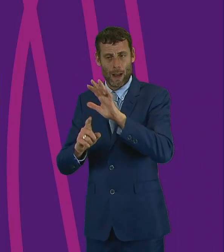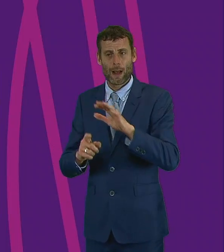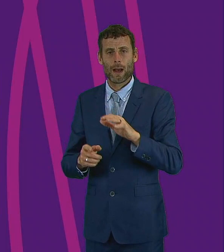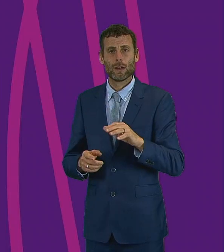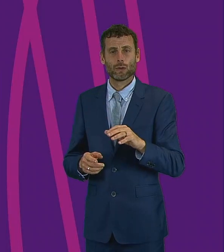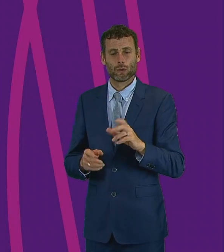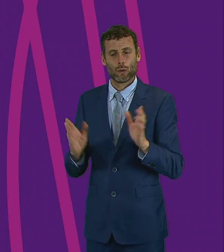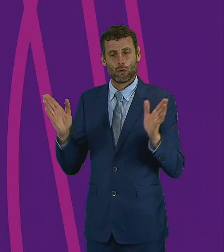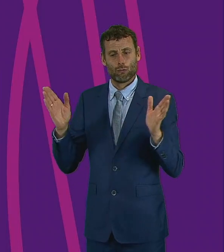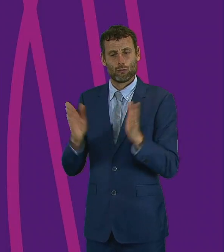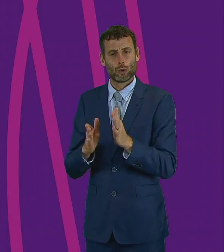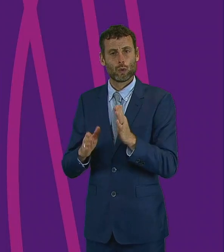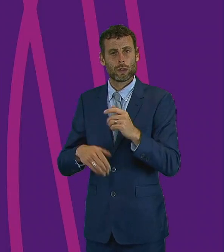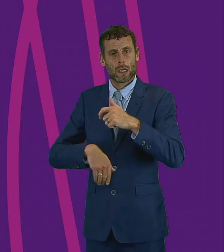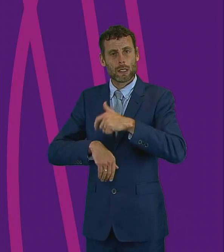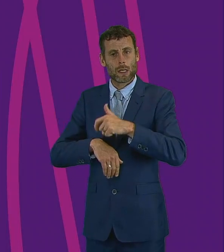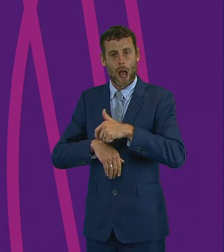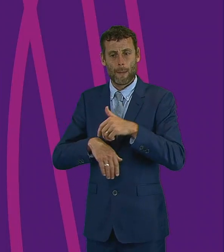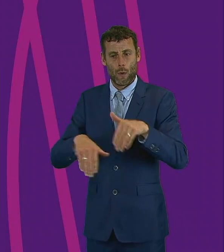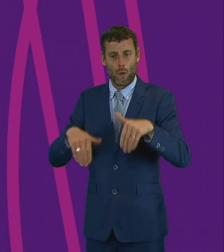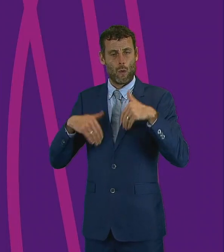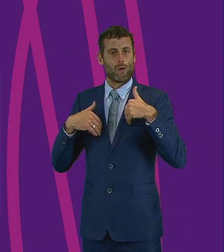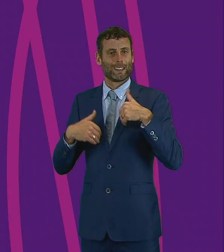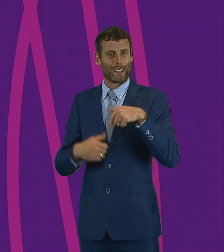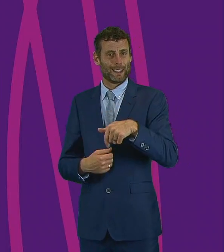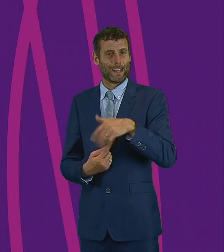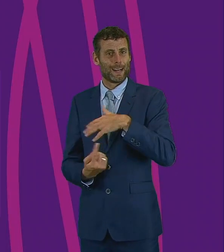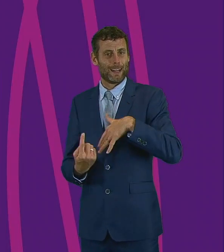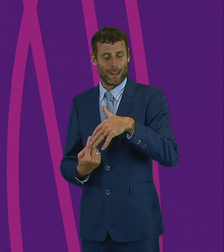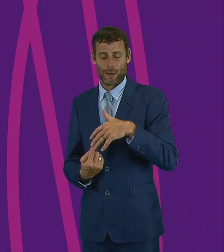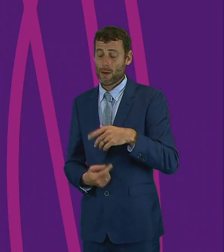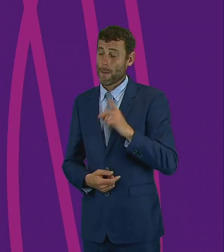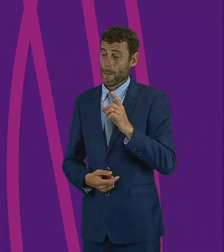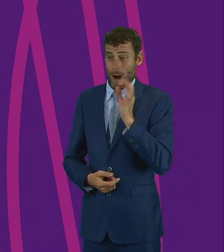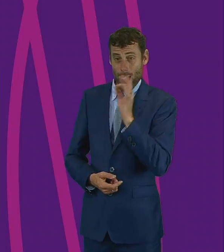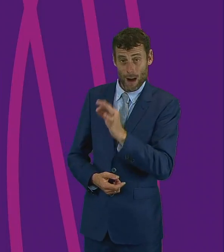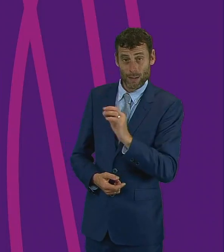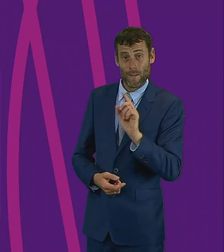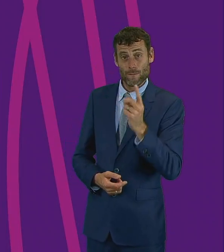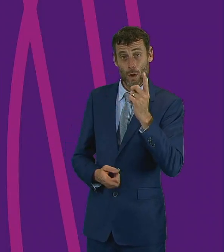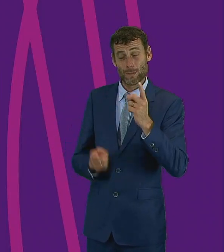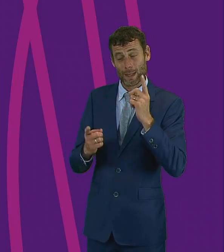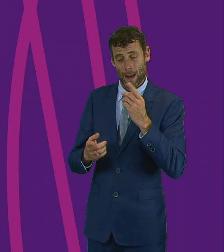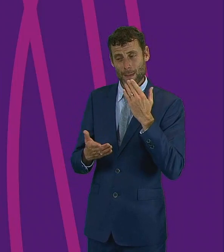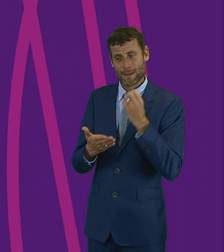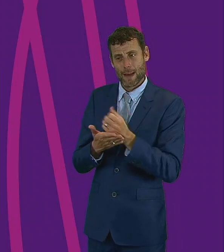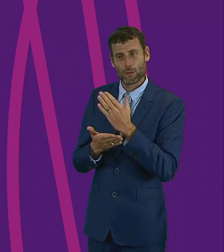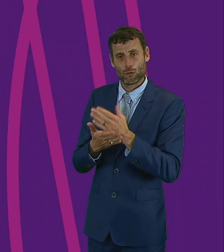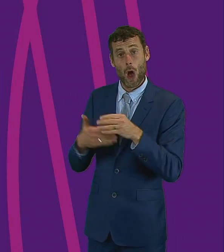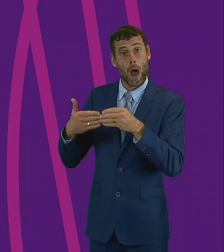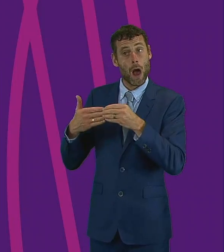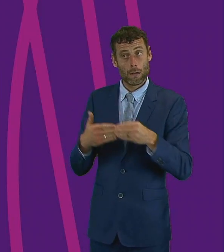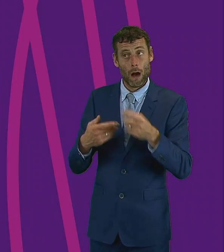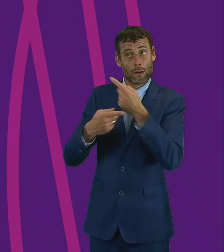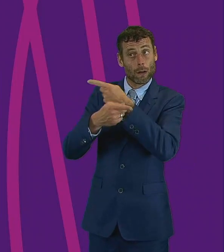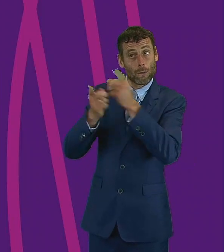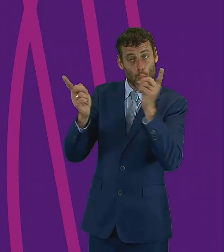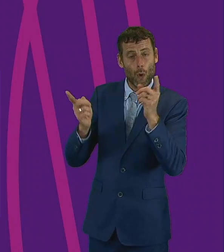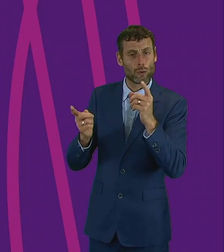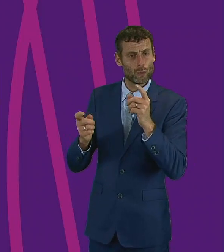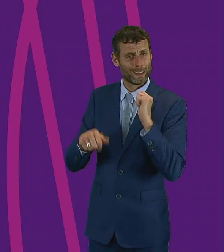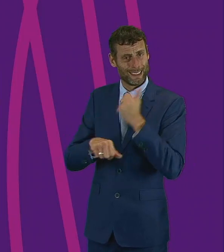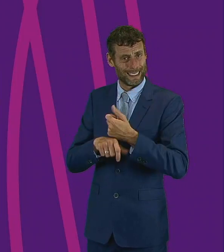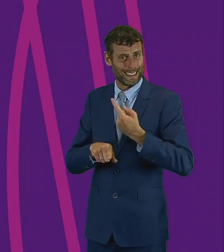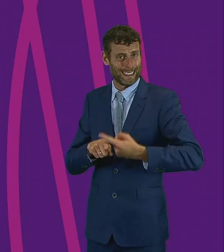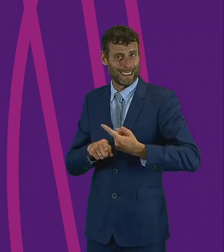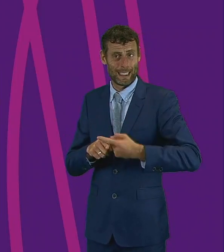period in line with what's in place elsewhere in the UK. So will the First Minister now ensure this guidance is implemented as a matter of urgency so